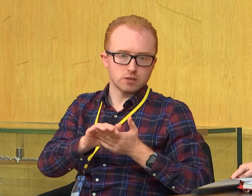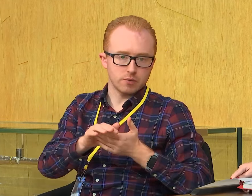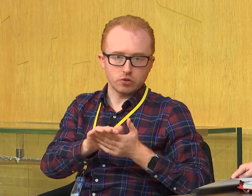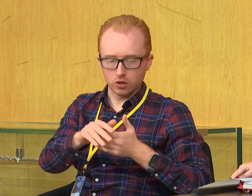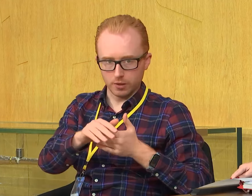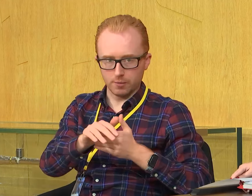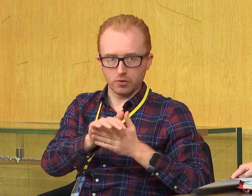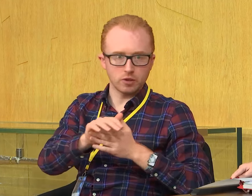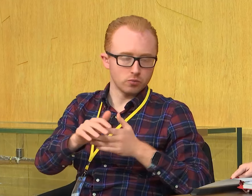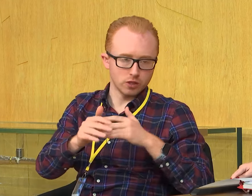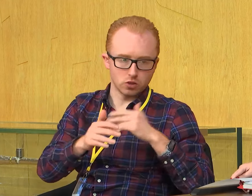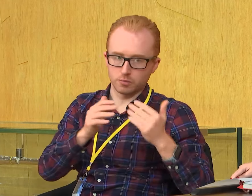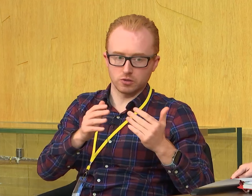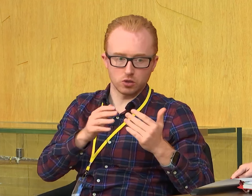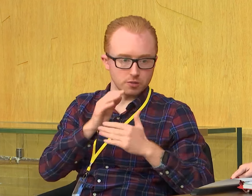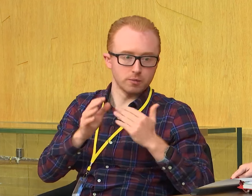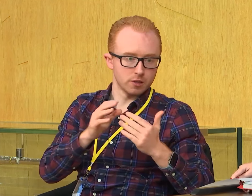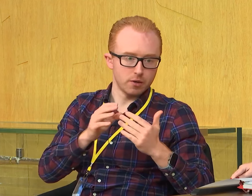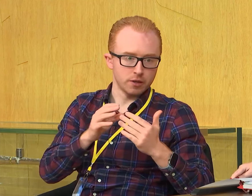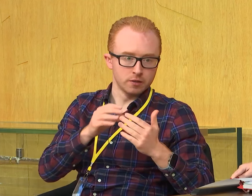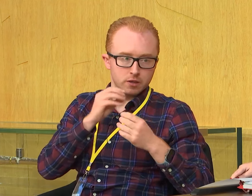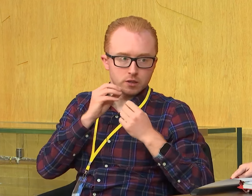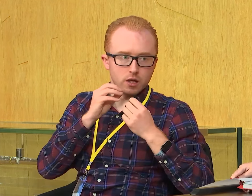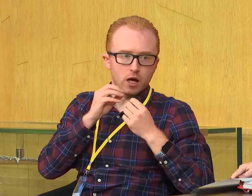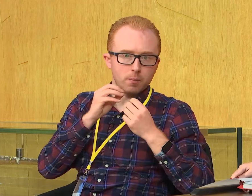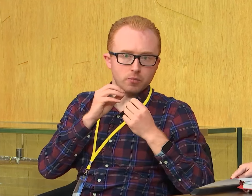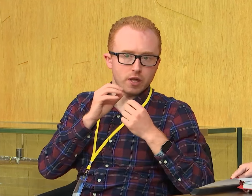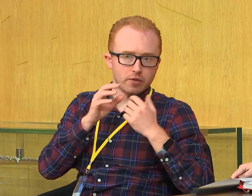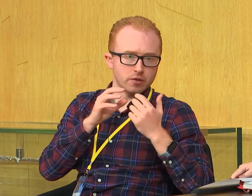But at the same time, if you talk about you know, talk to the public about it,